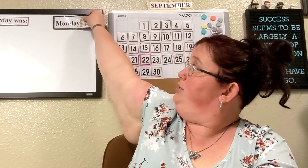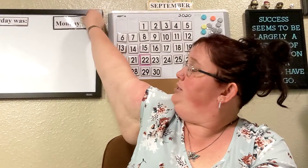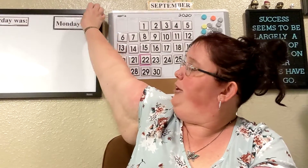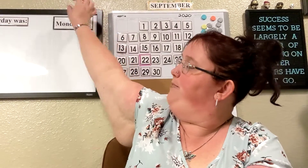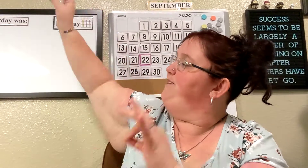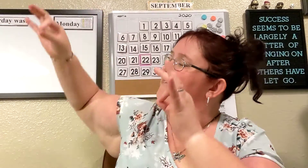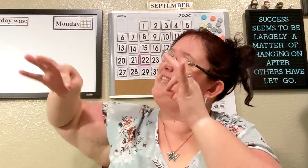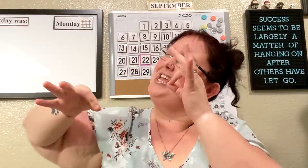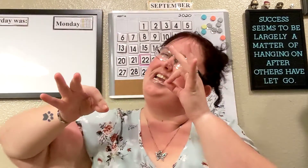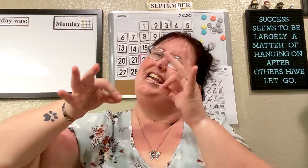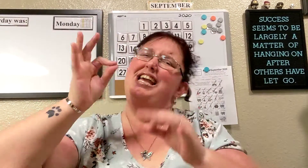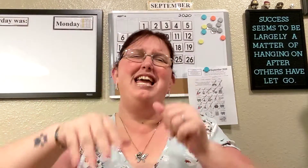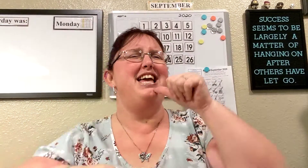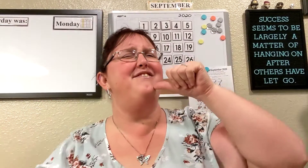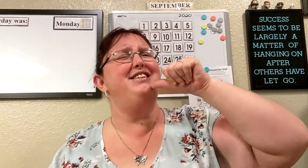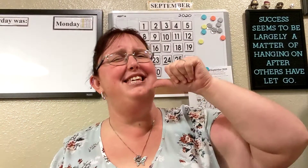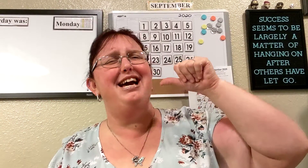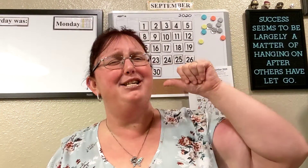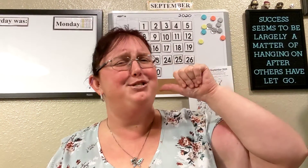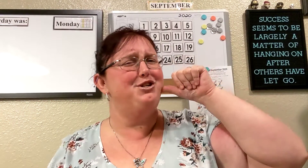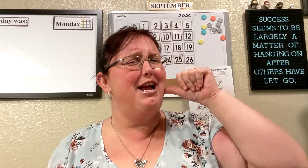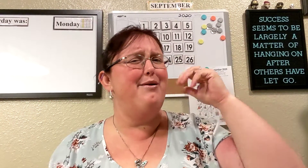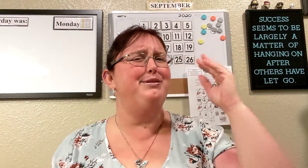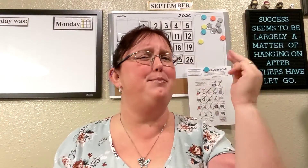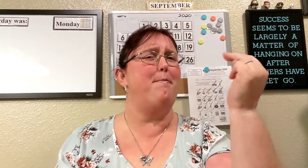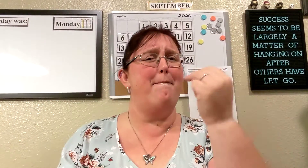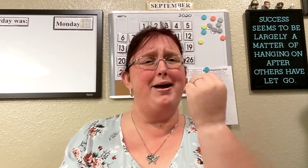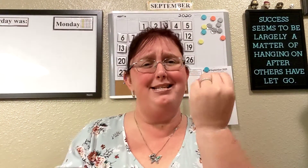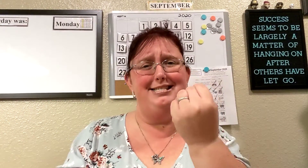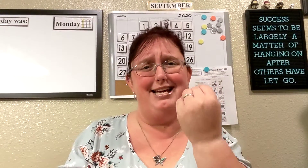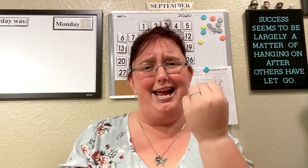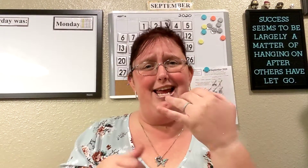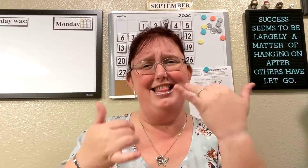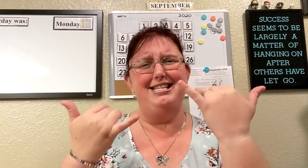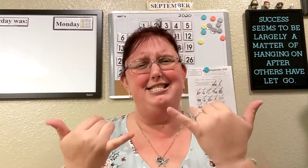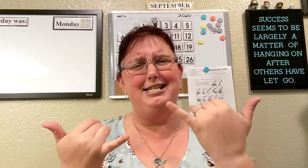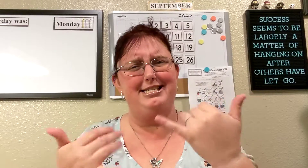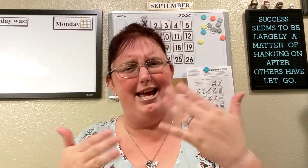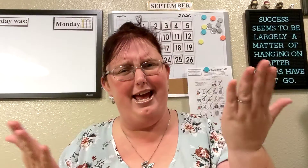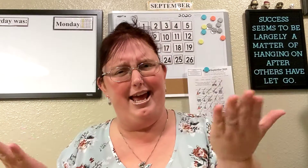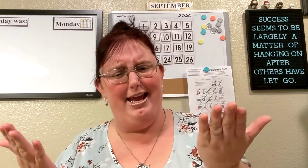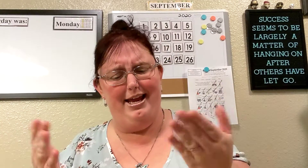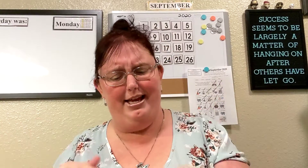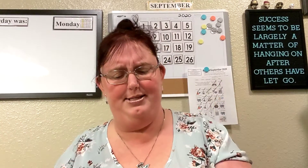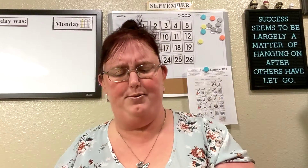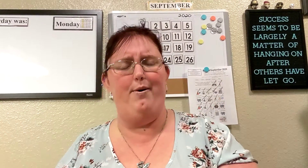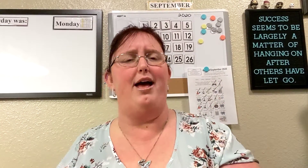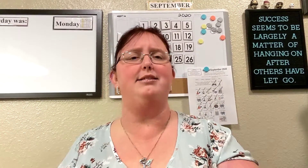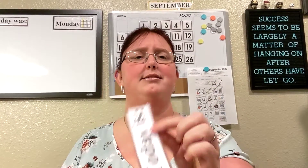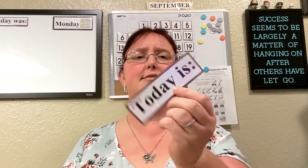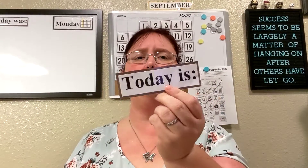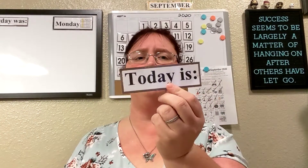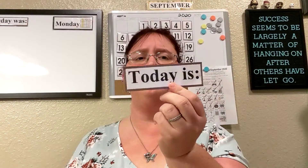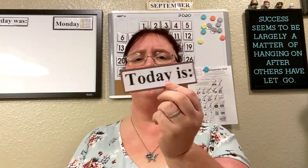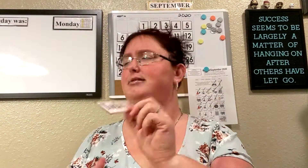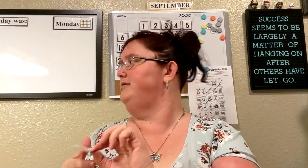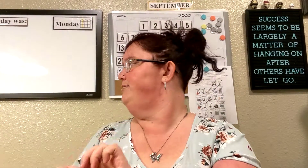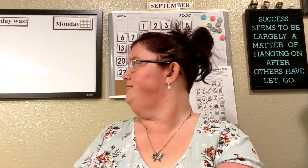So, if yesterday was Monday, then today is what?